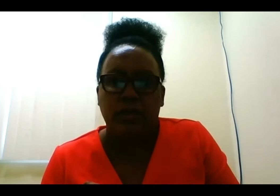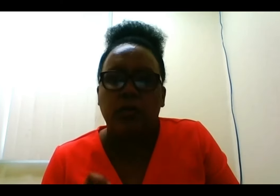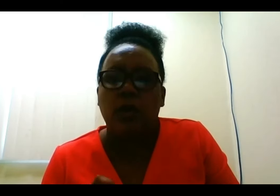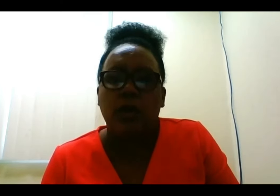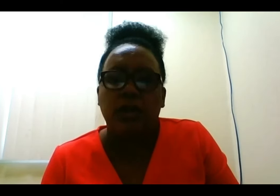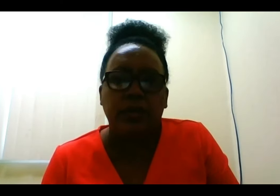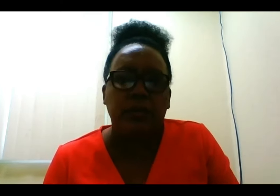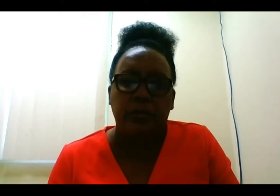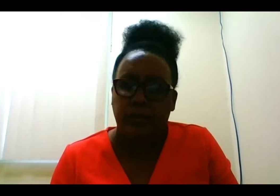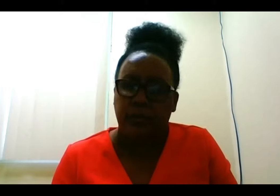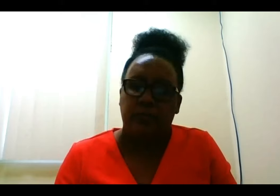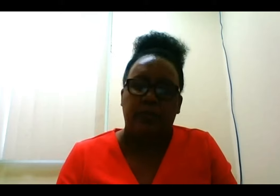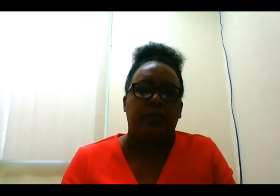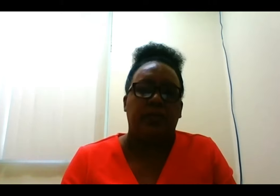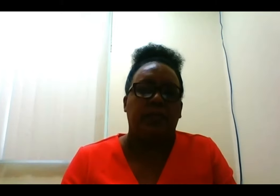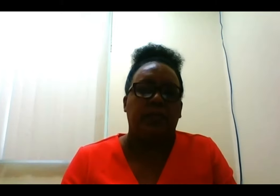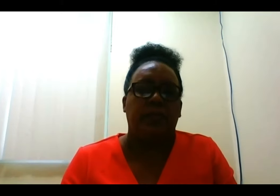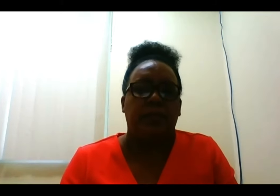for all. Thank you.